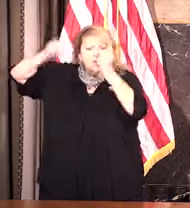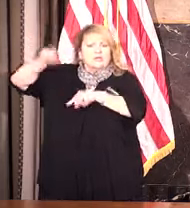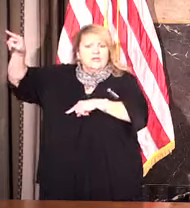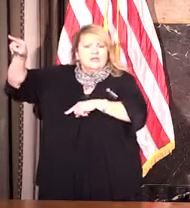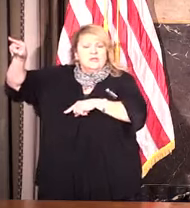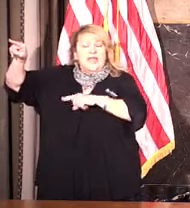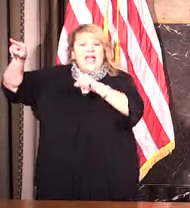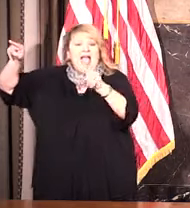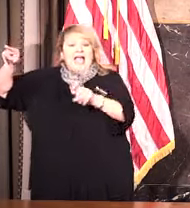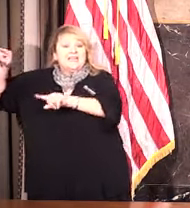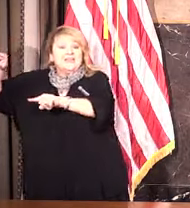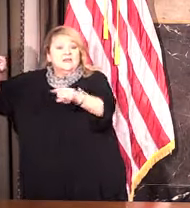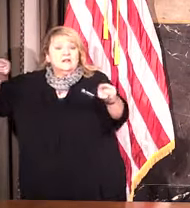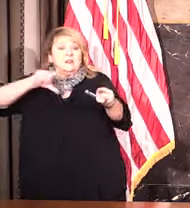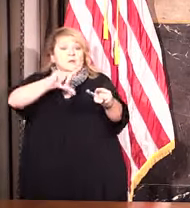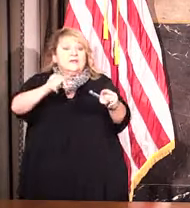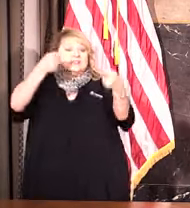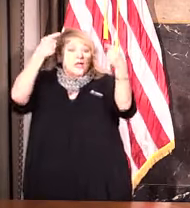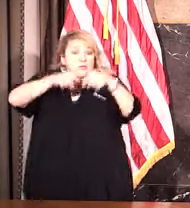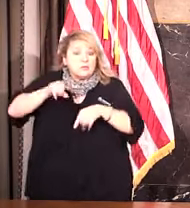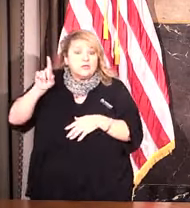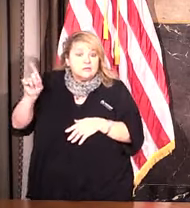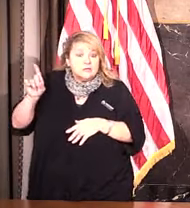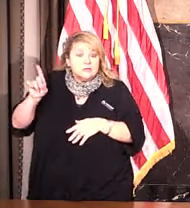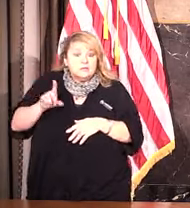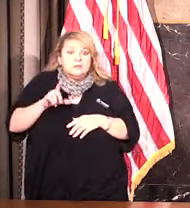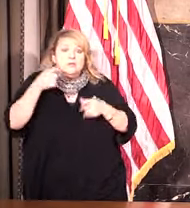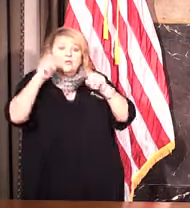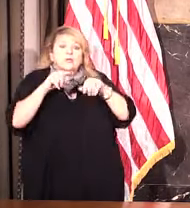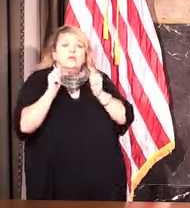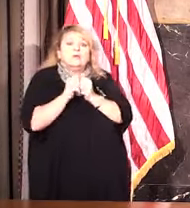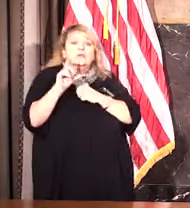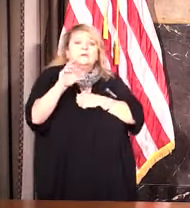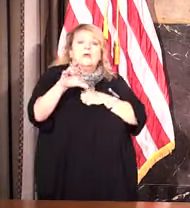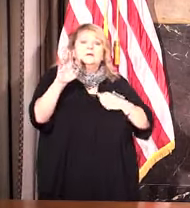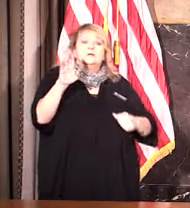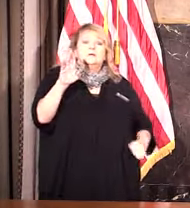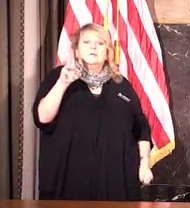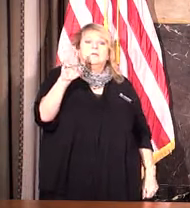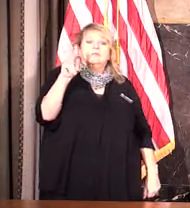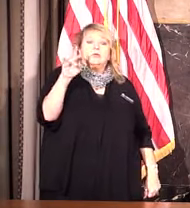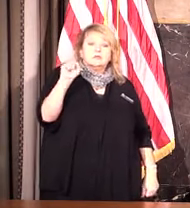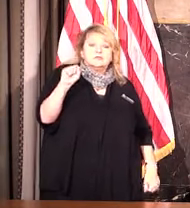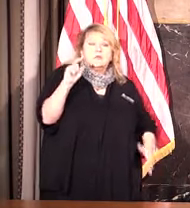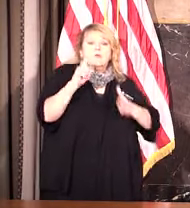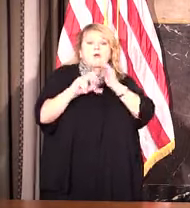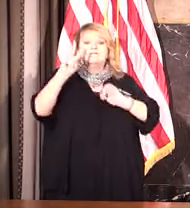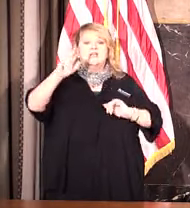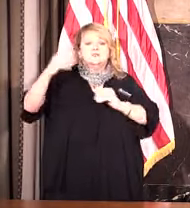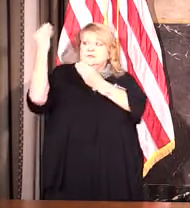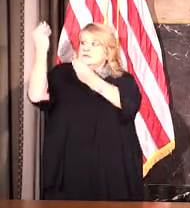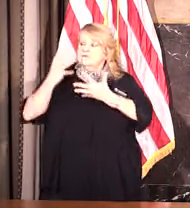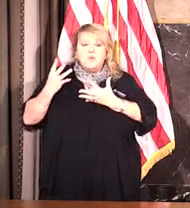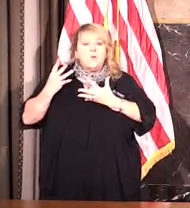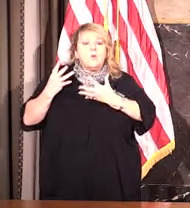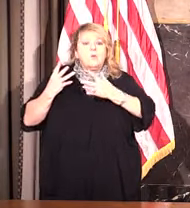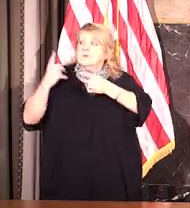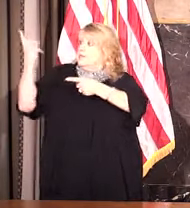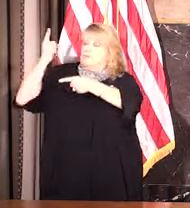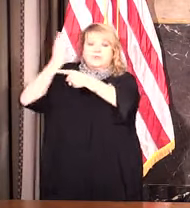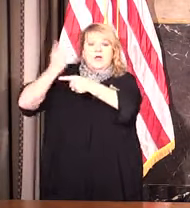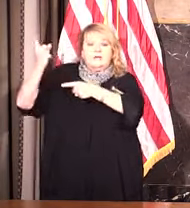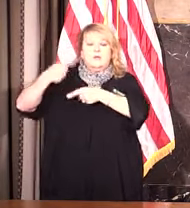with what Dr. Birx is saying and what the Vice President told us on Monday, because they are exactly right. We have